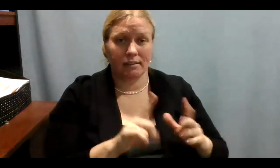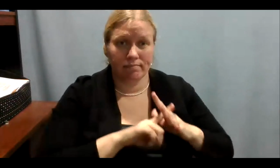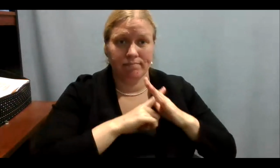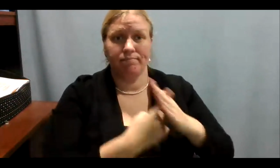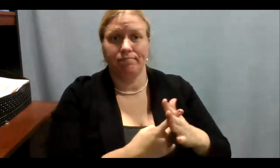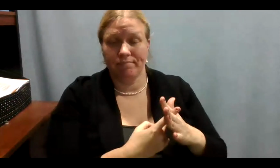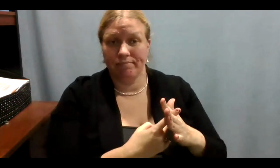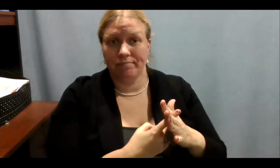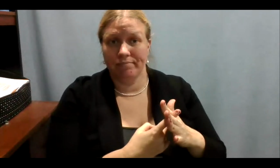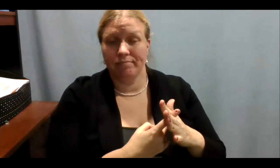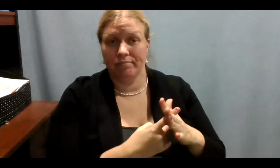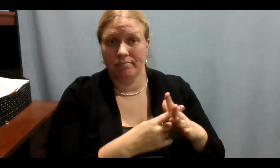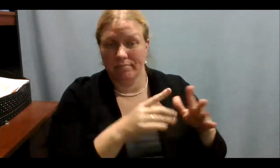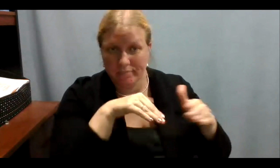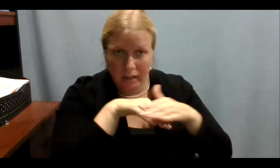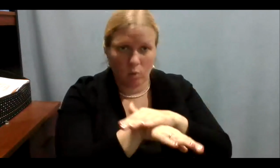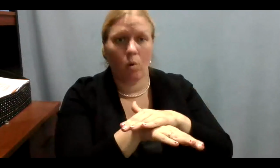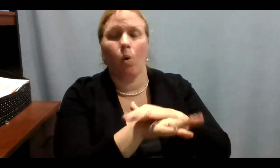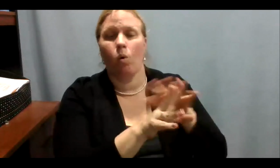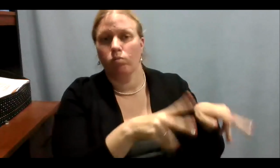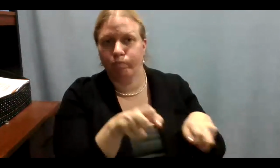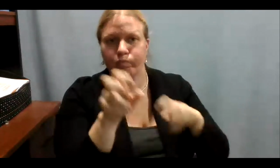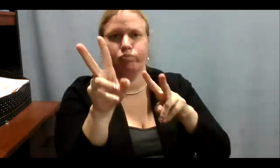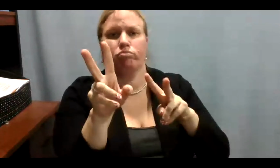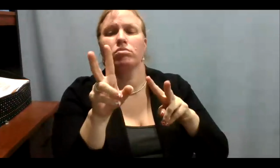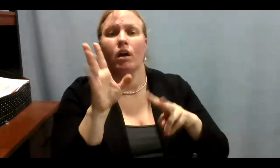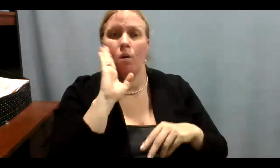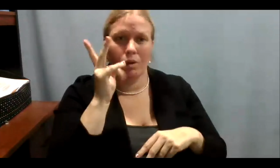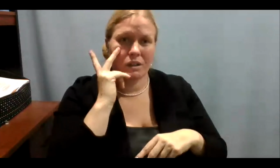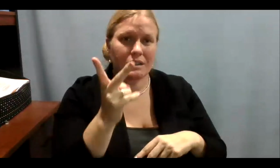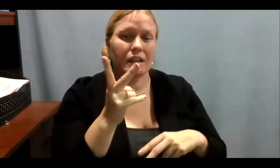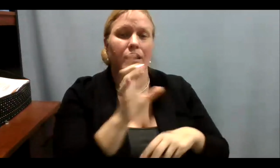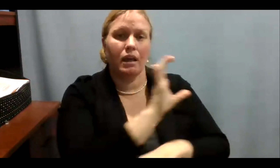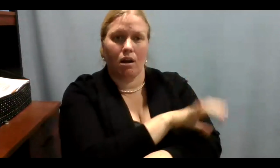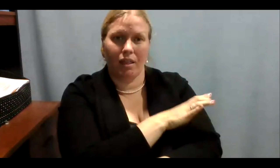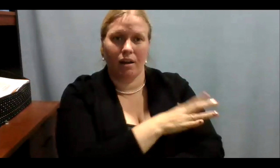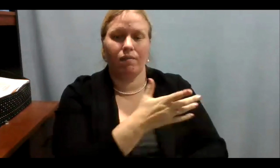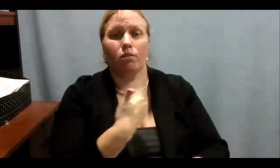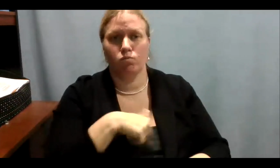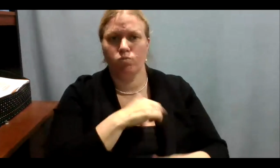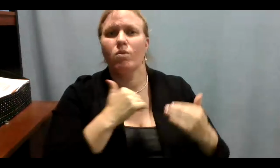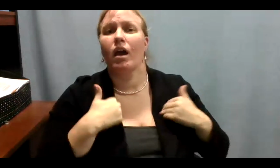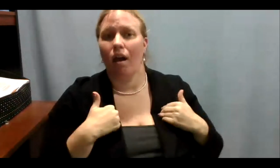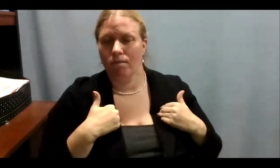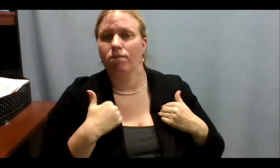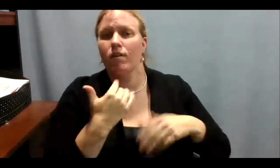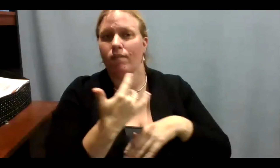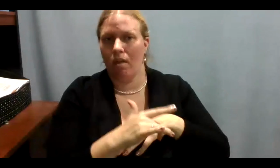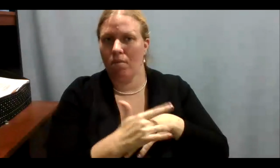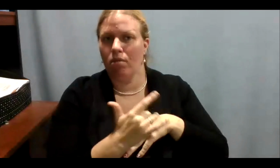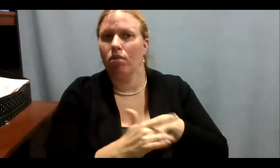in the system. Once they enroll, they'll see that our clinic is activated and we'll know which